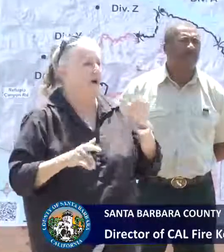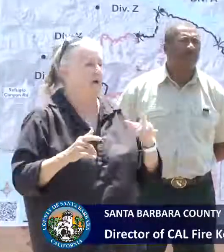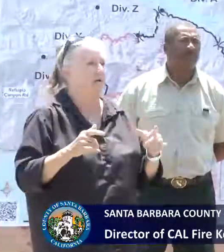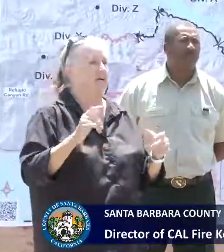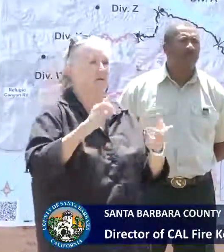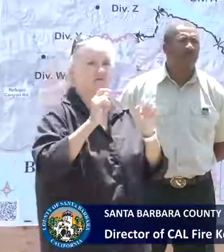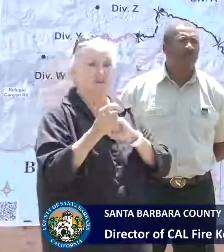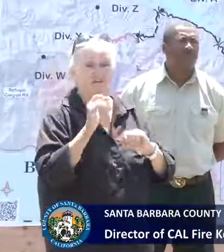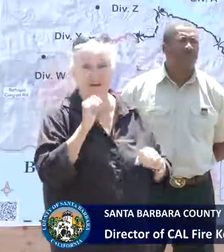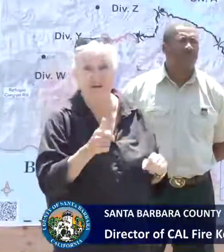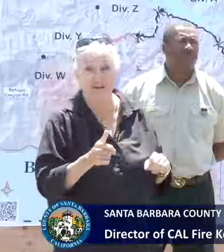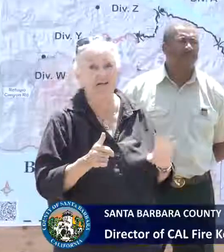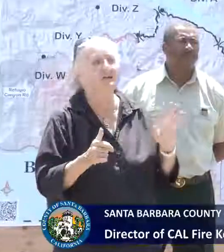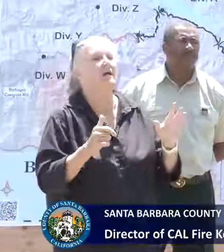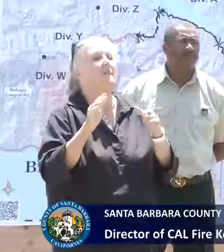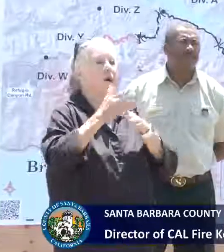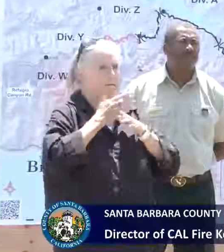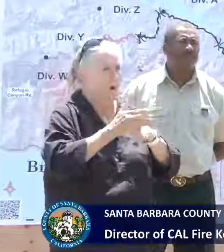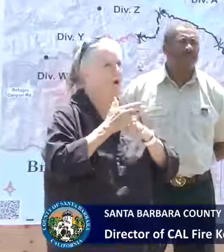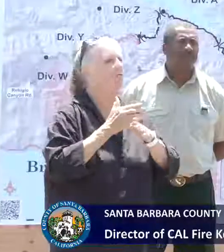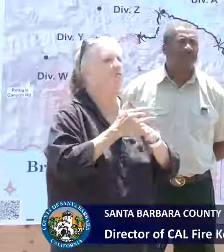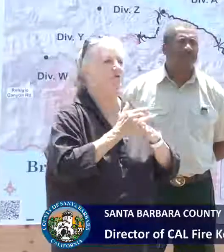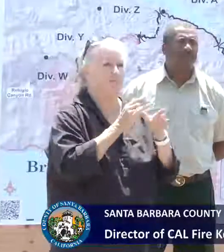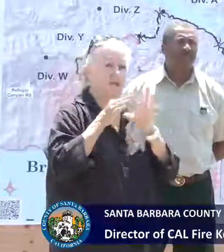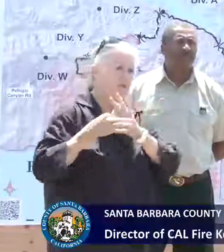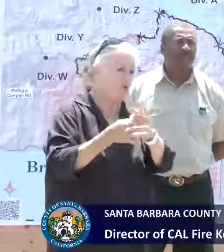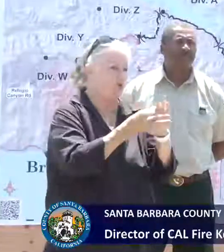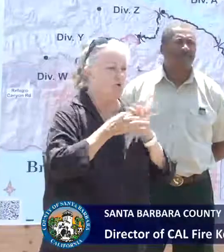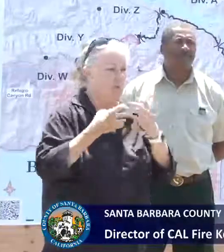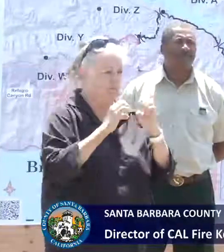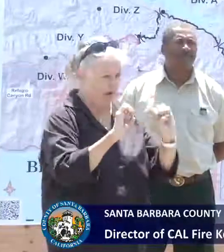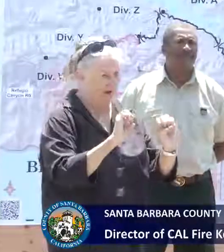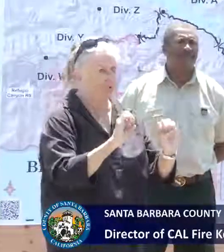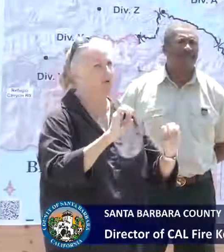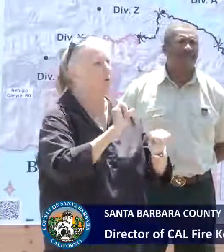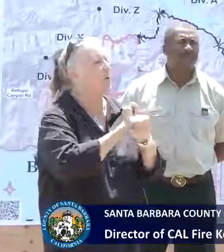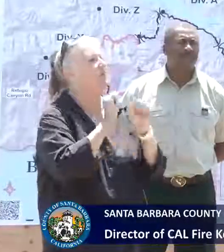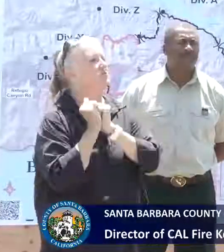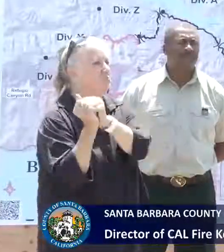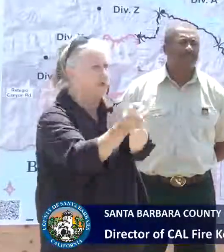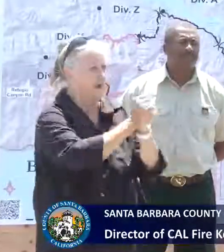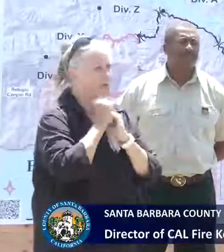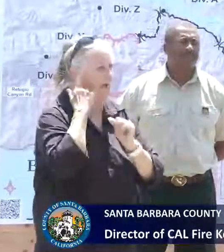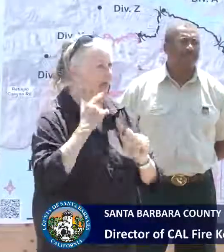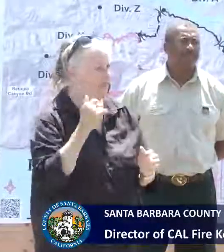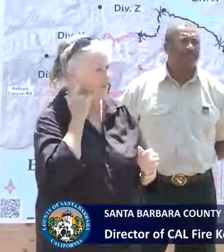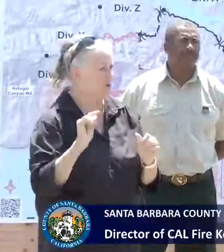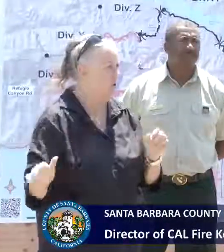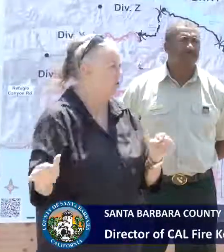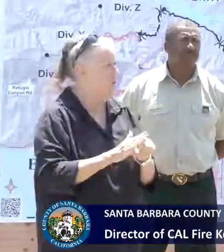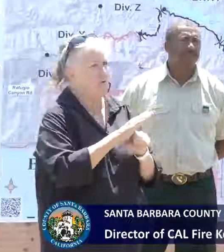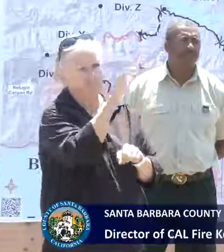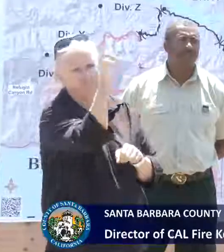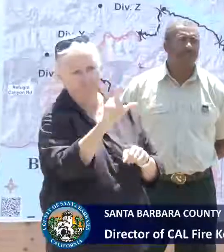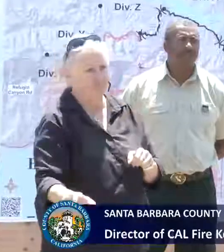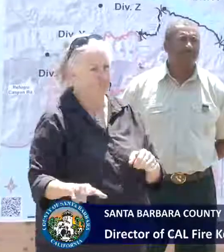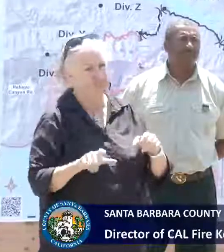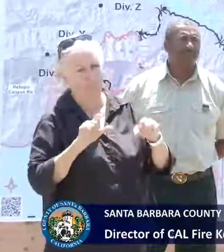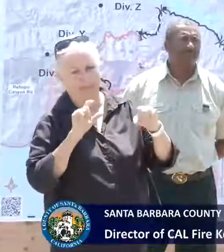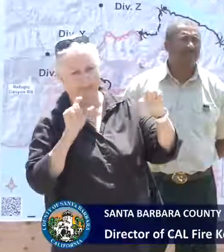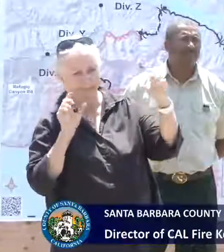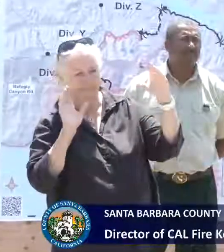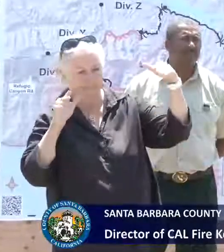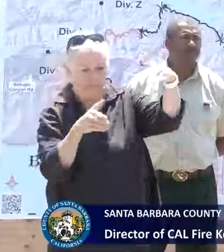unchanging is the partnerships and the unified effort by which California as a whole attacks the